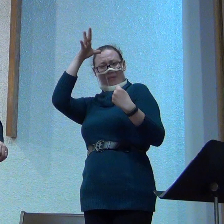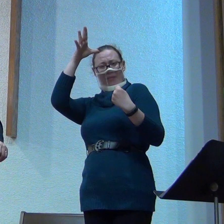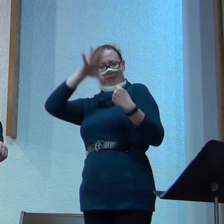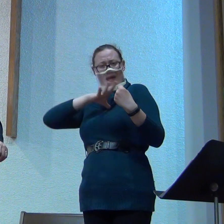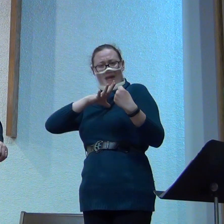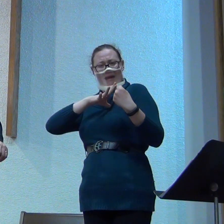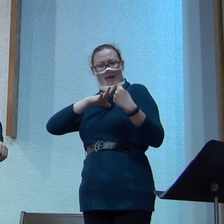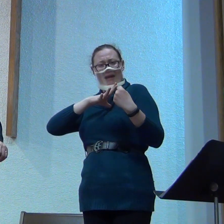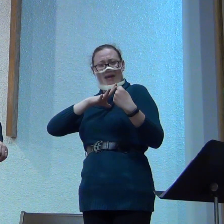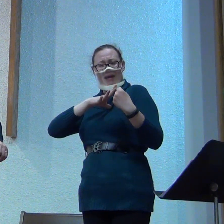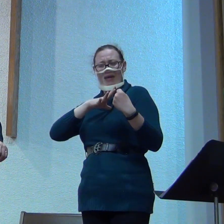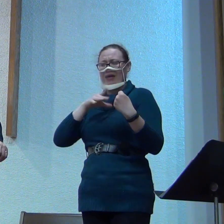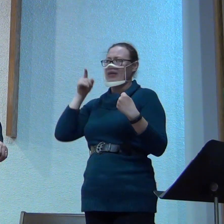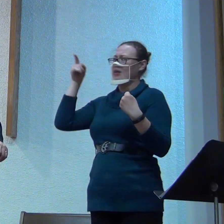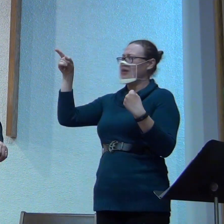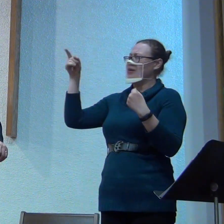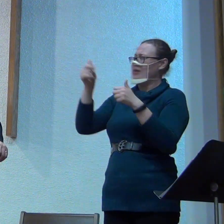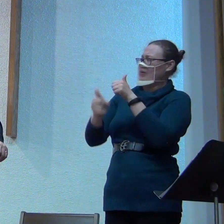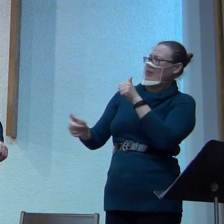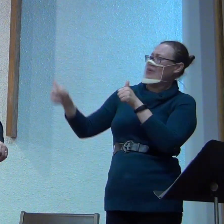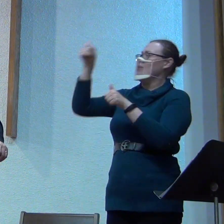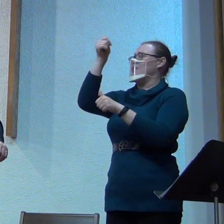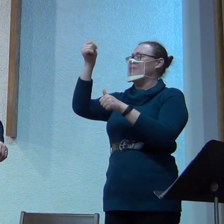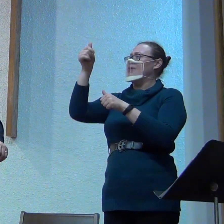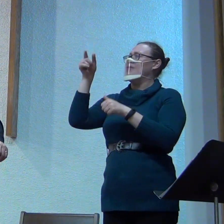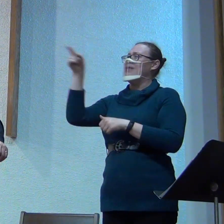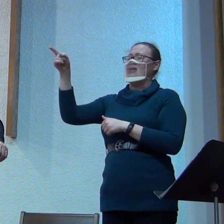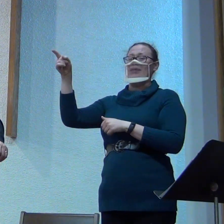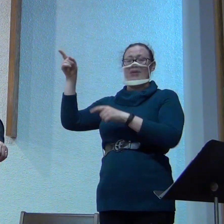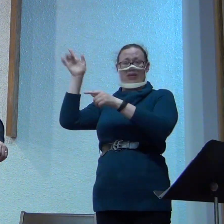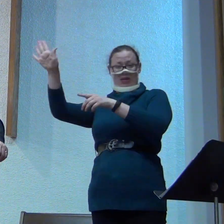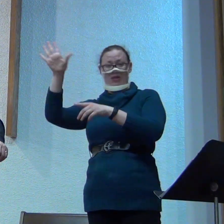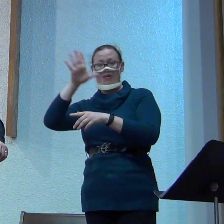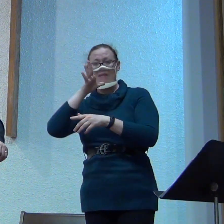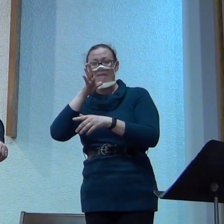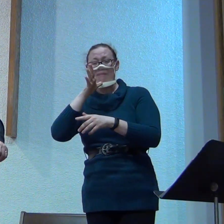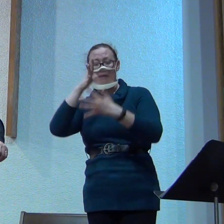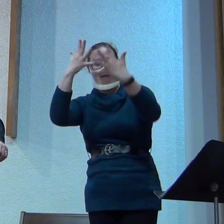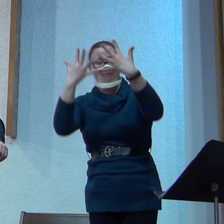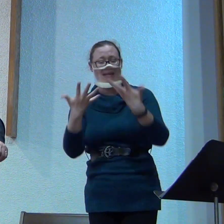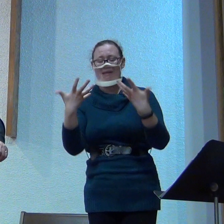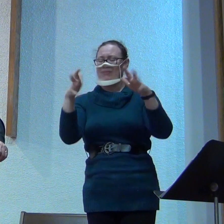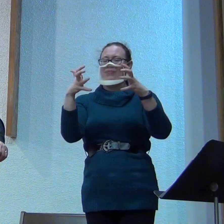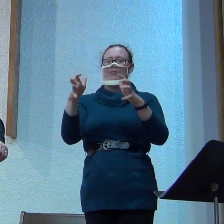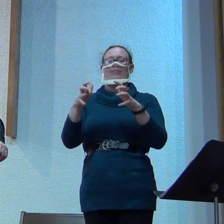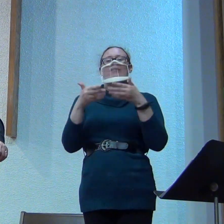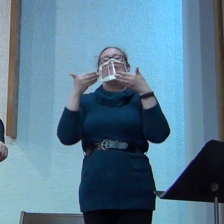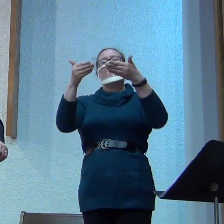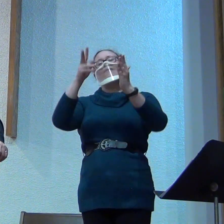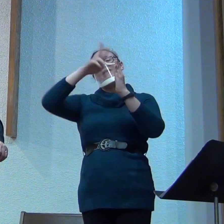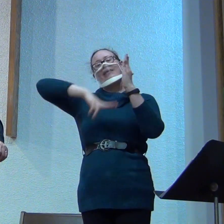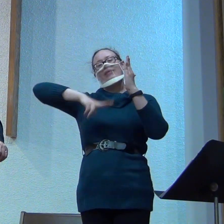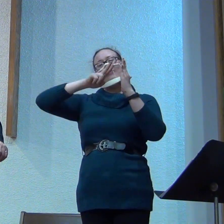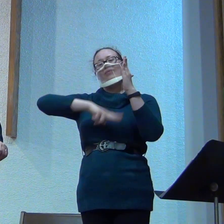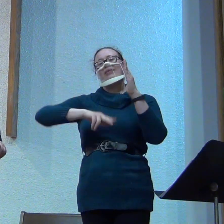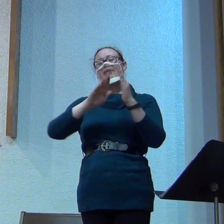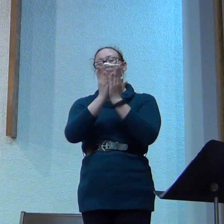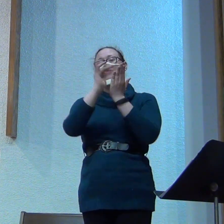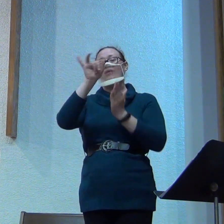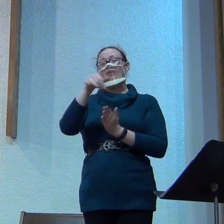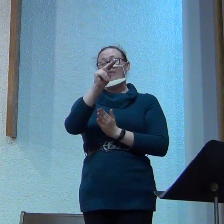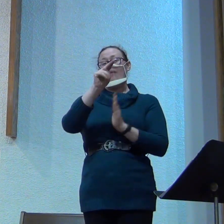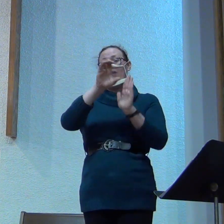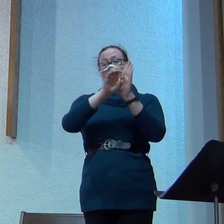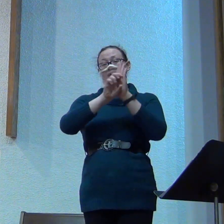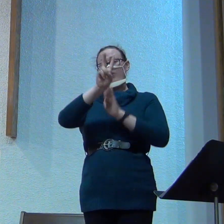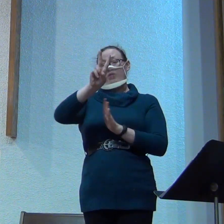who did not disappoint his mother. Let's take a look at this. John chapter 2, starting with verse